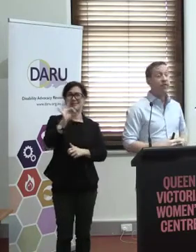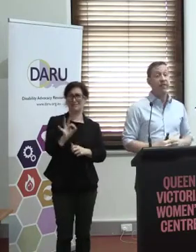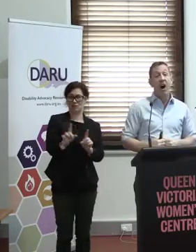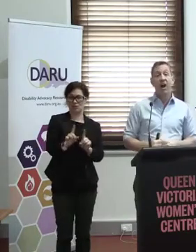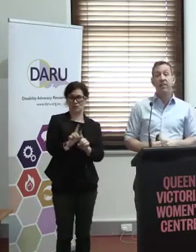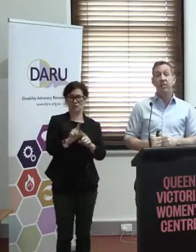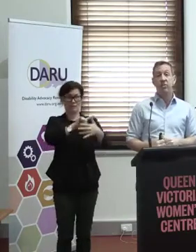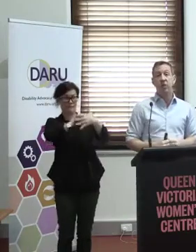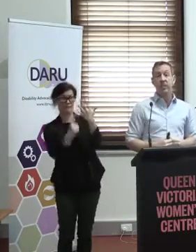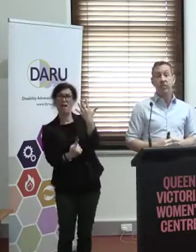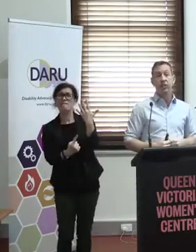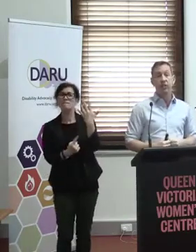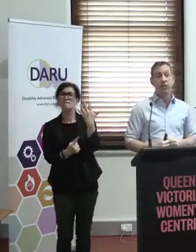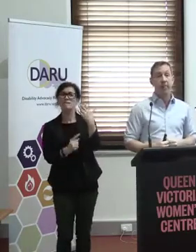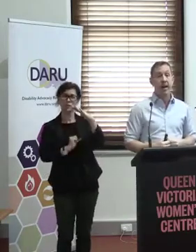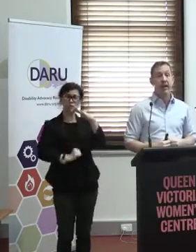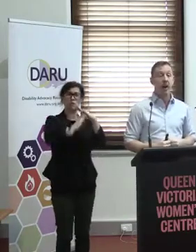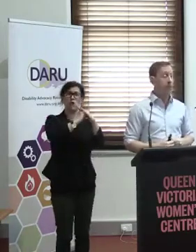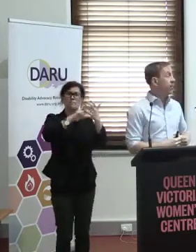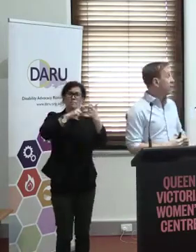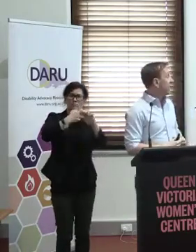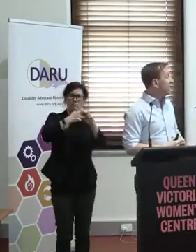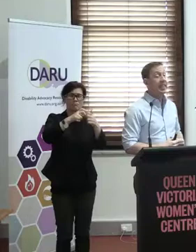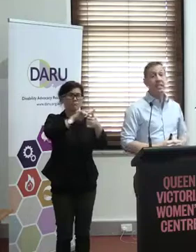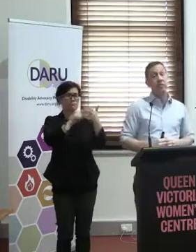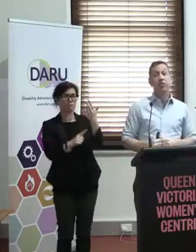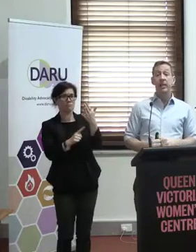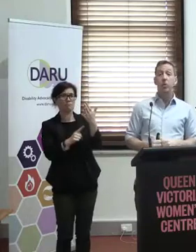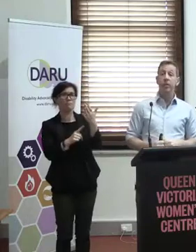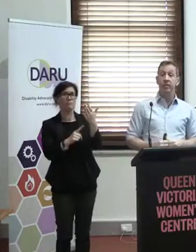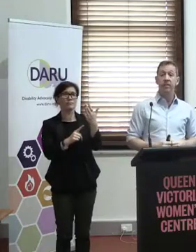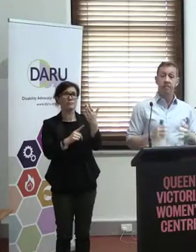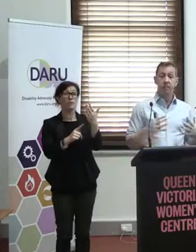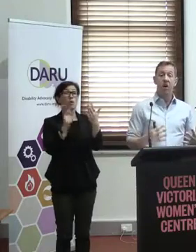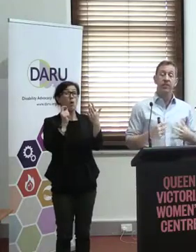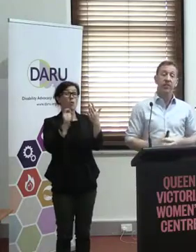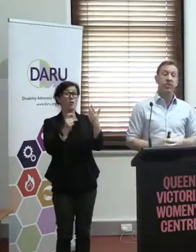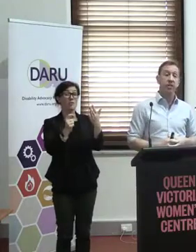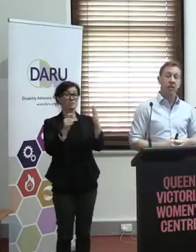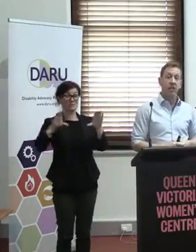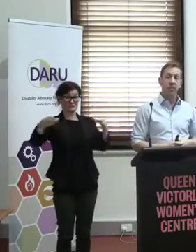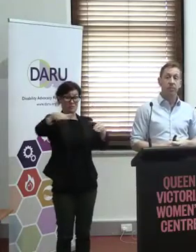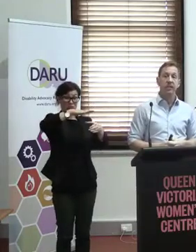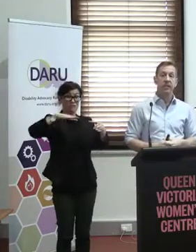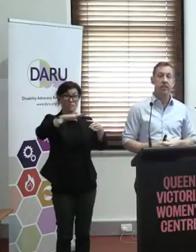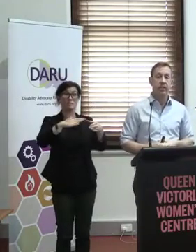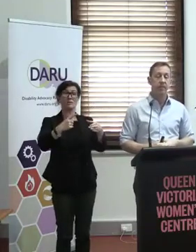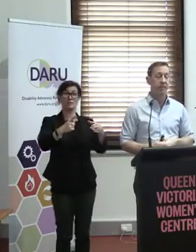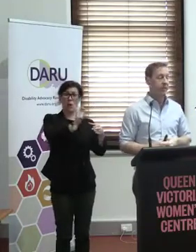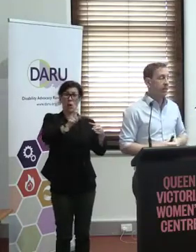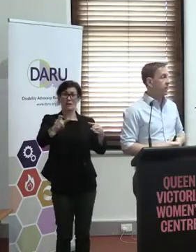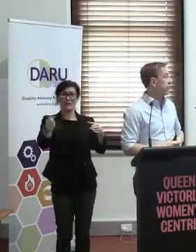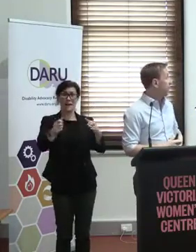So those 5 top issues make up nearly 3/4 of the issues that clients are presenting